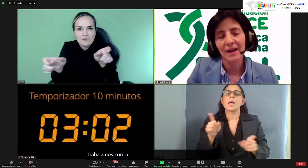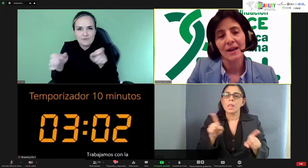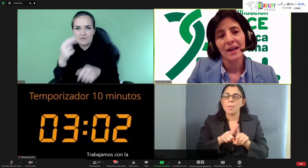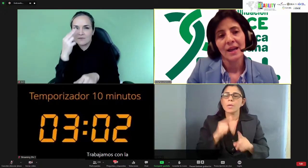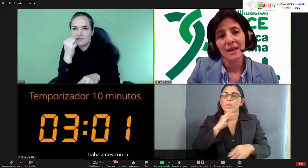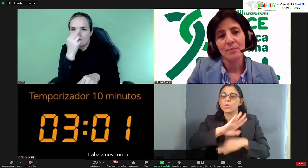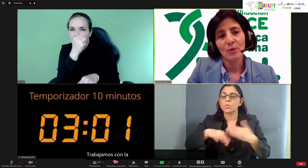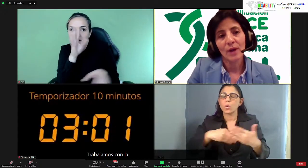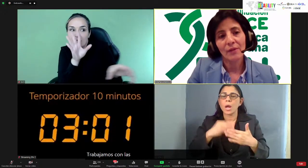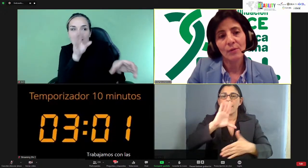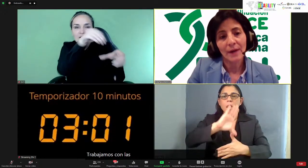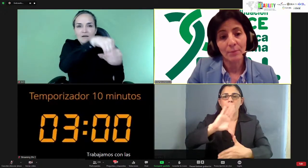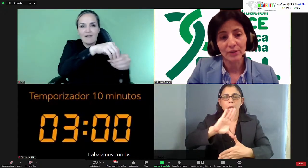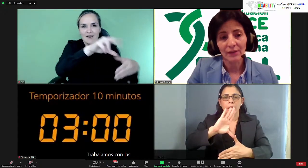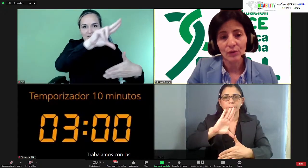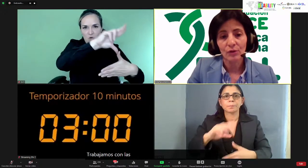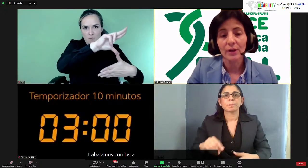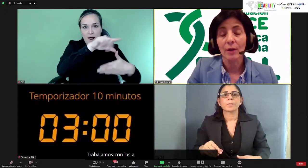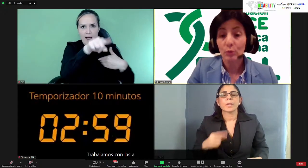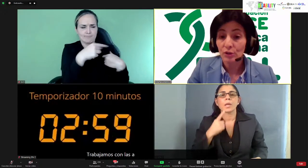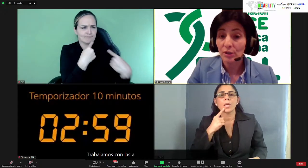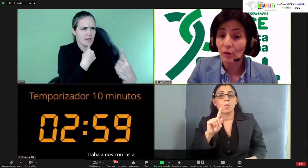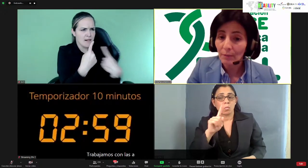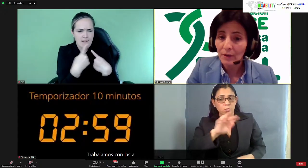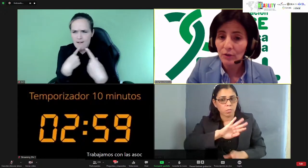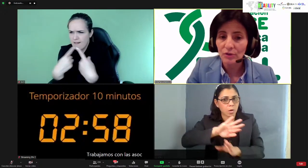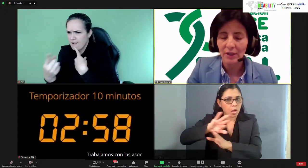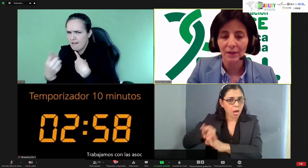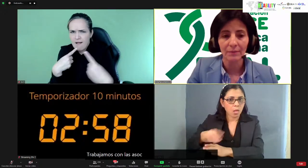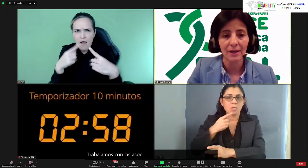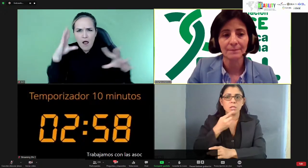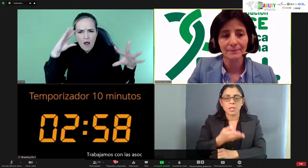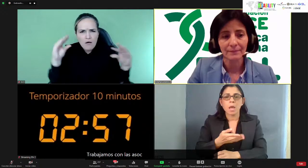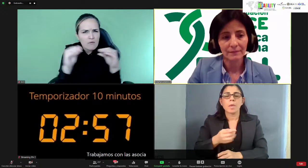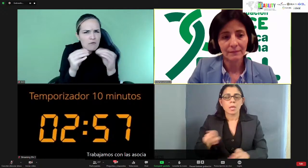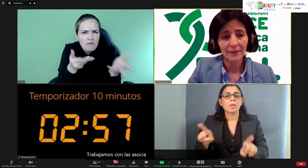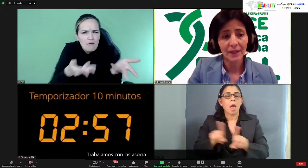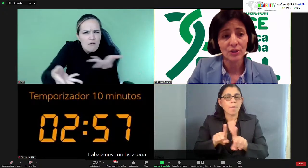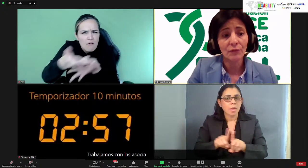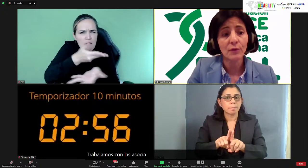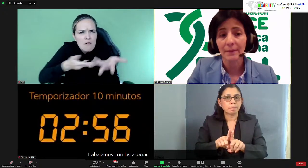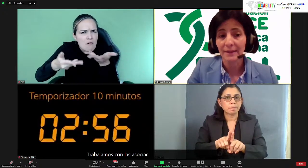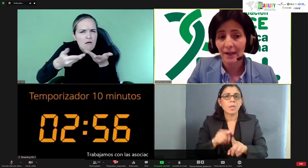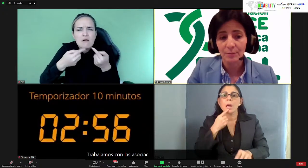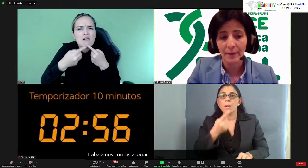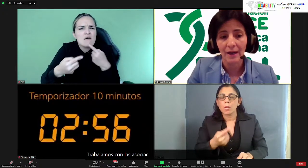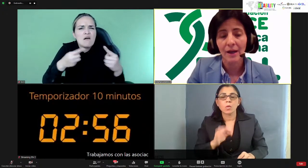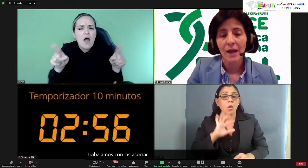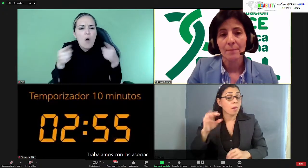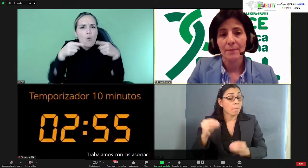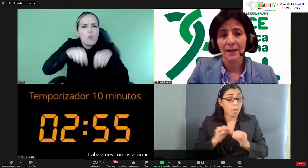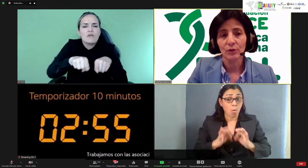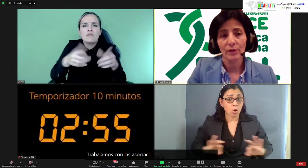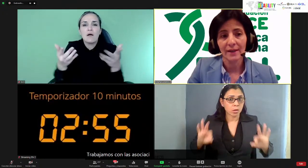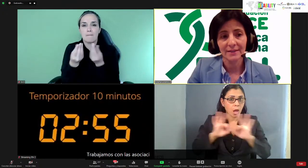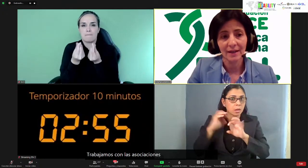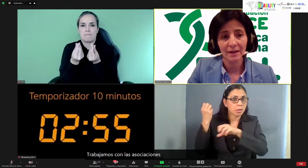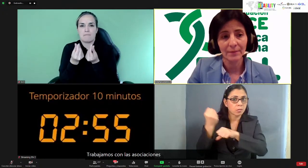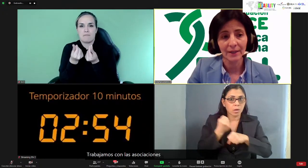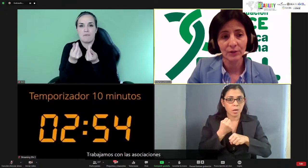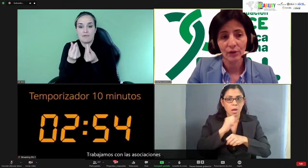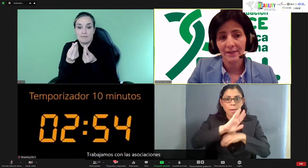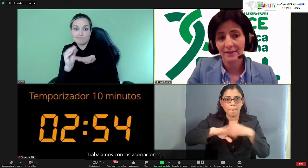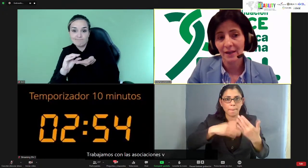people as well in latin americas on one side we provide economic resources which are of course